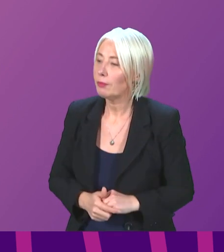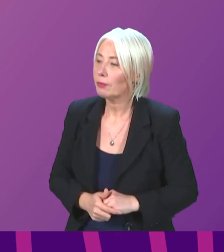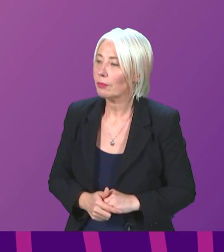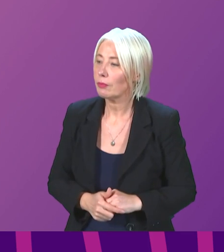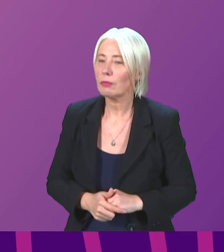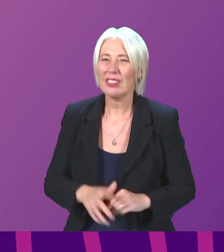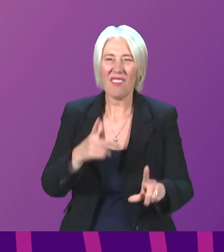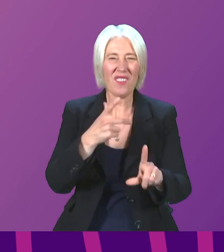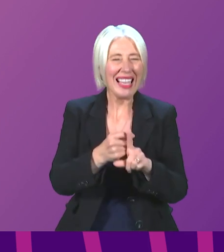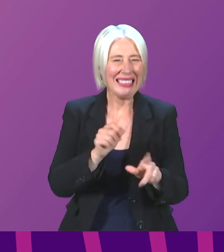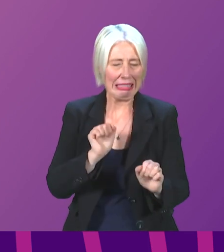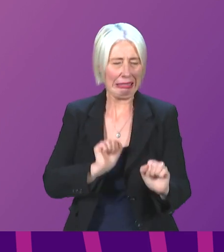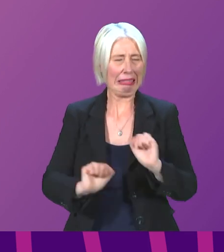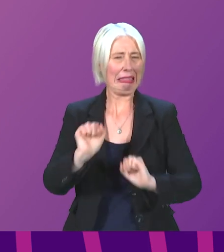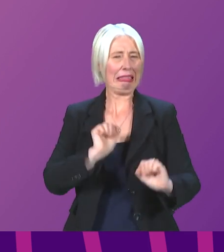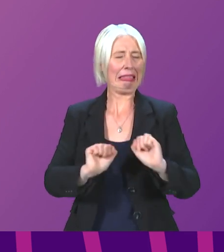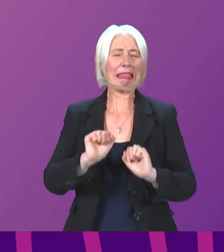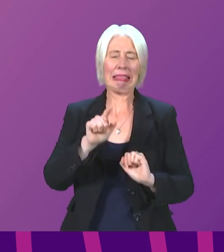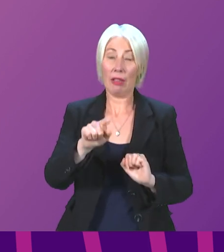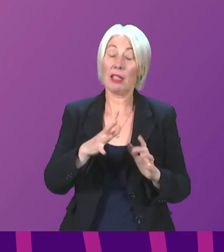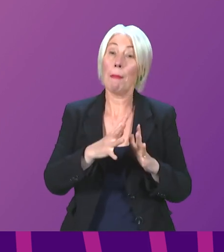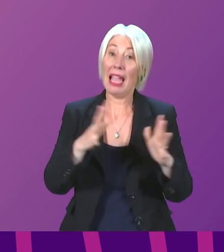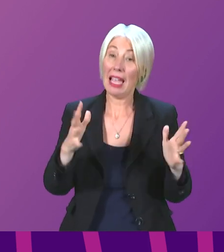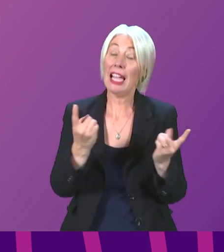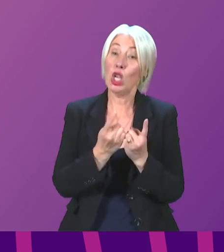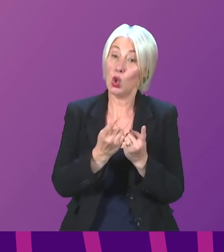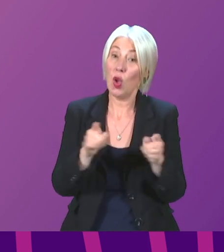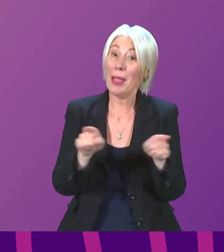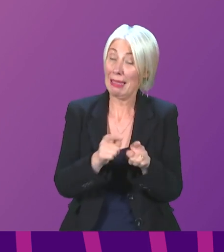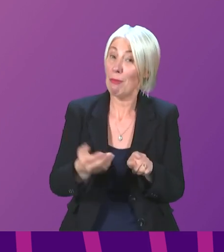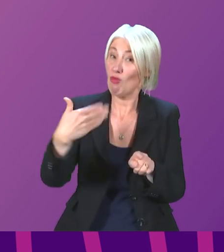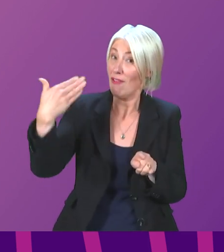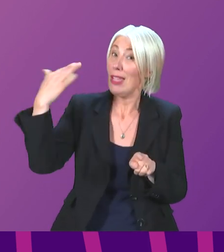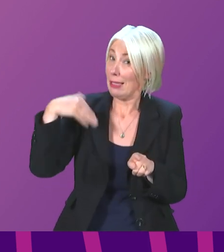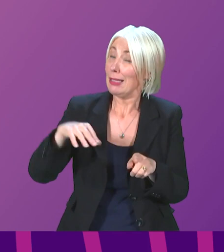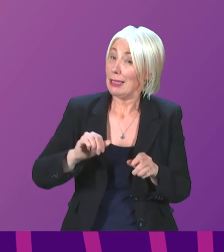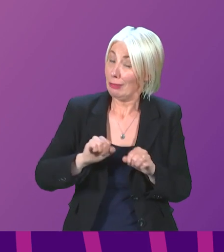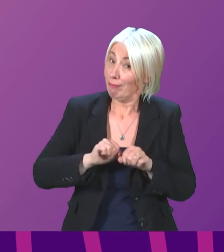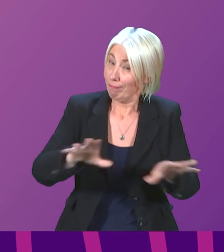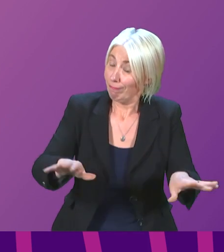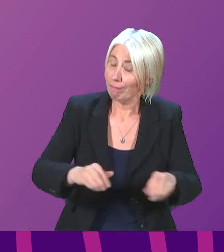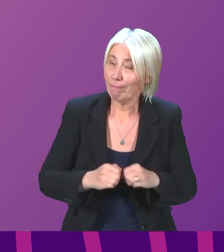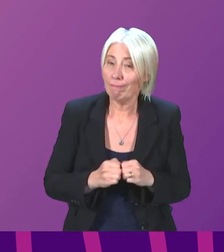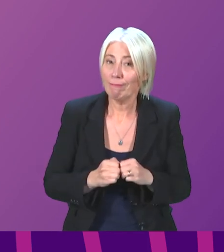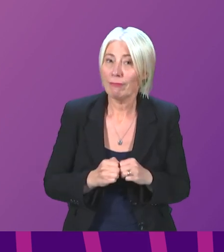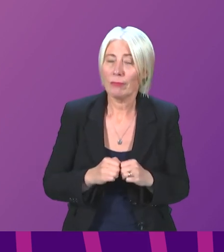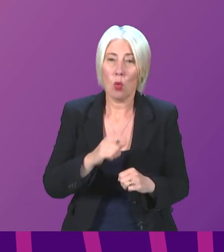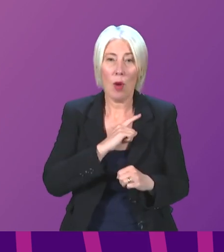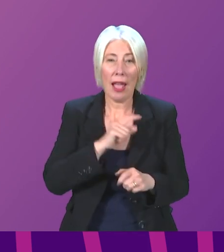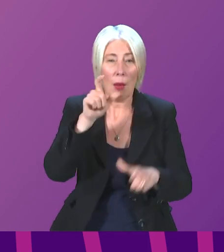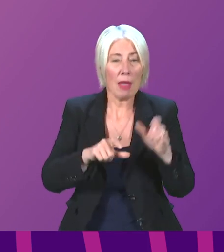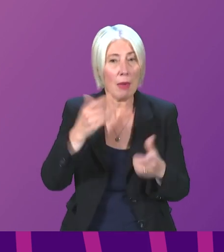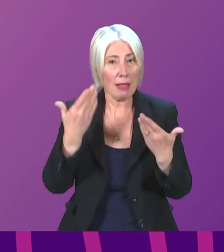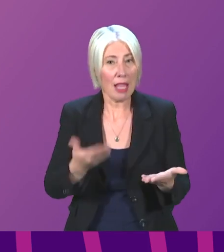Vaccine hesitancy will be as big an issue in this rollout as it has been in previous rollouts, particularly so given that people